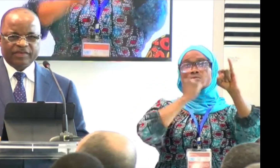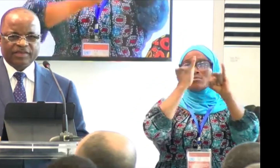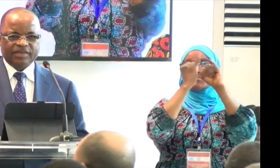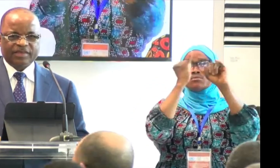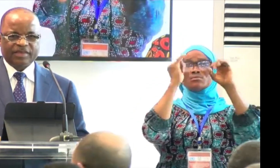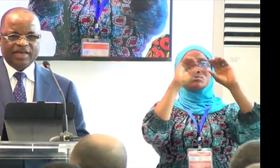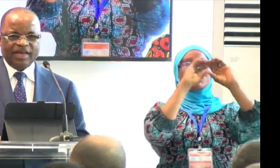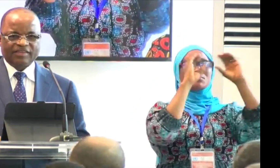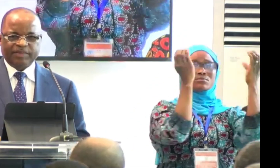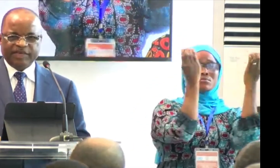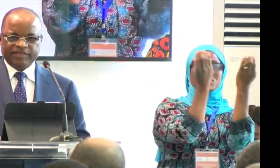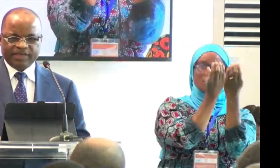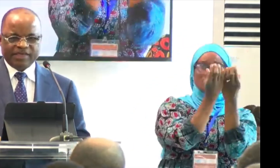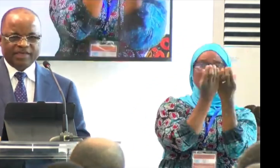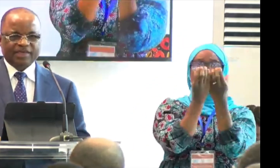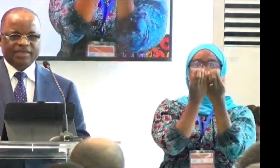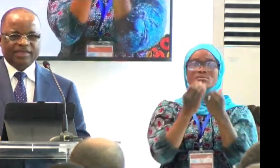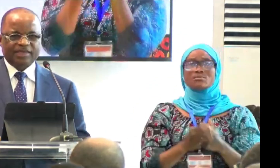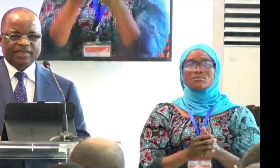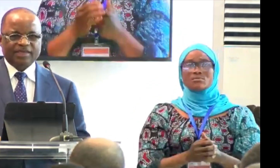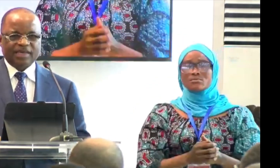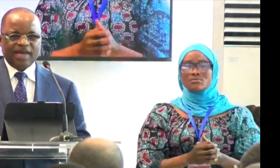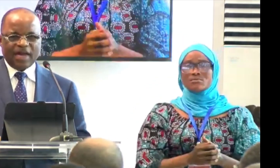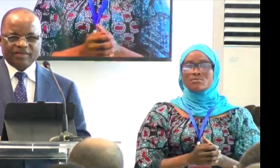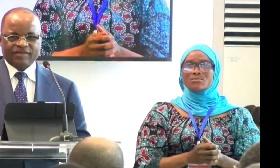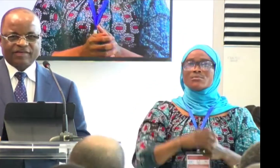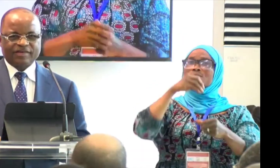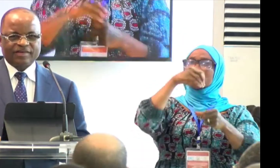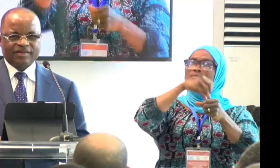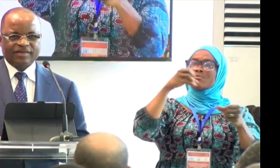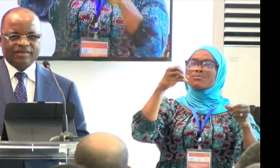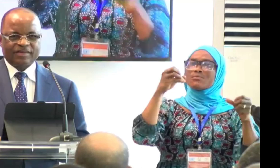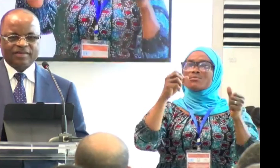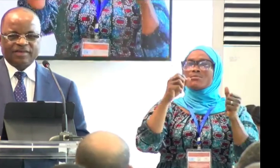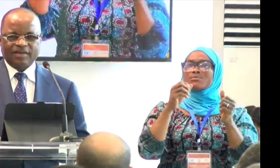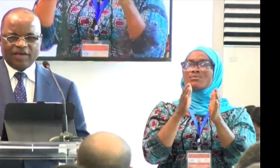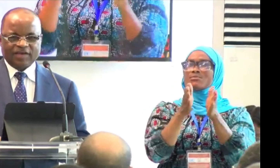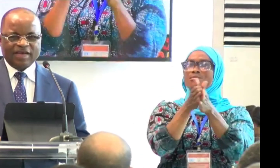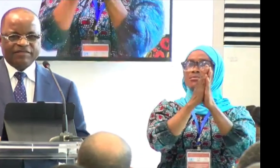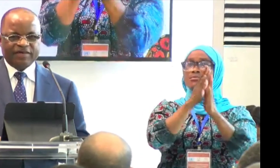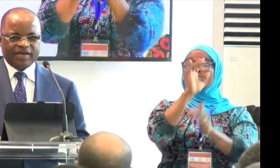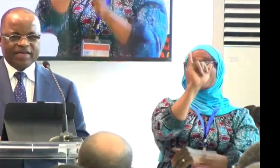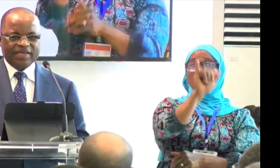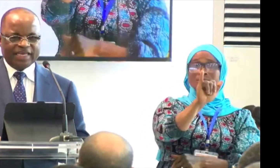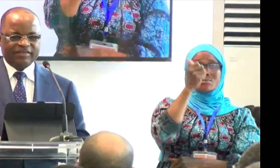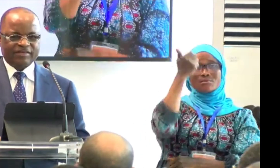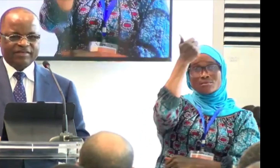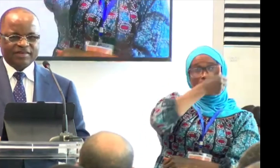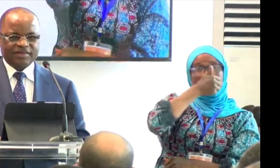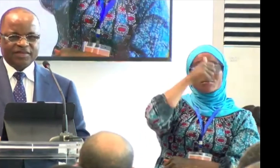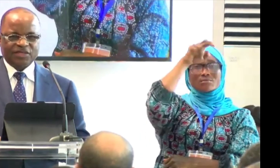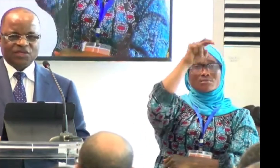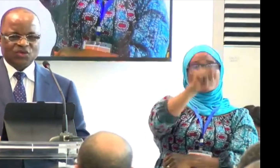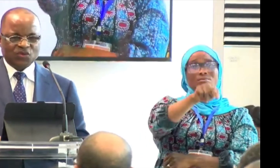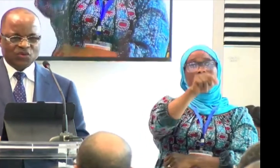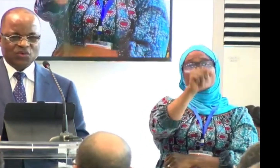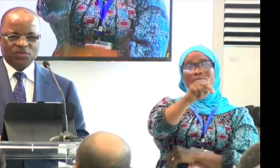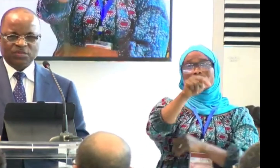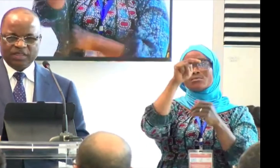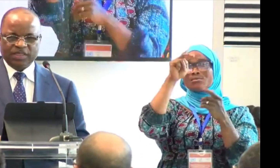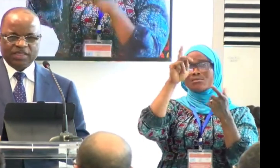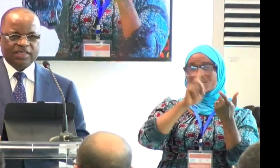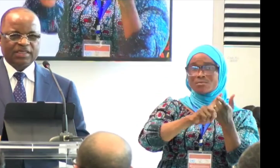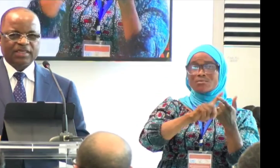community explicitly asked that Africa needs